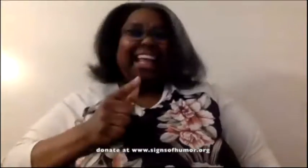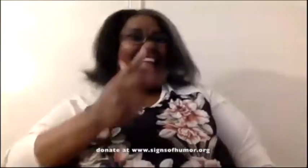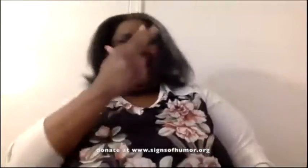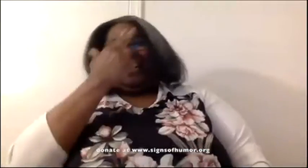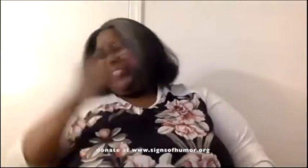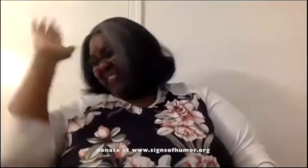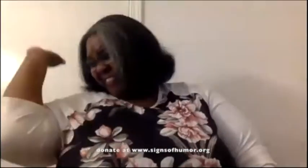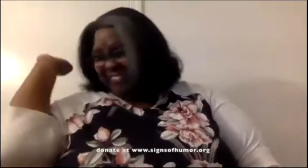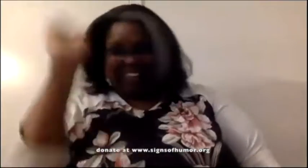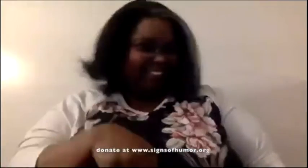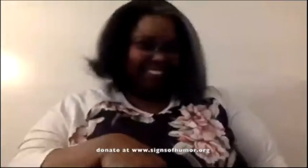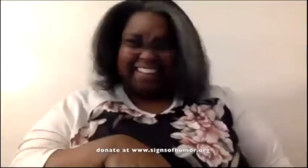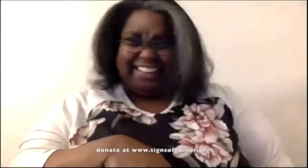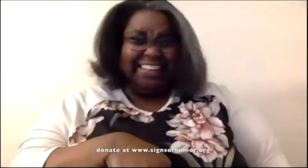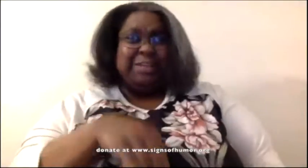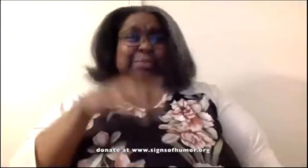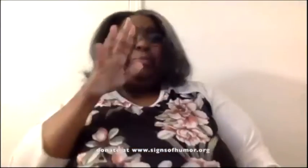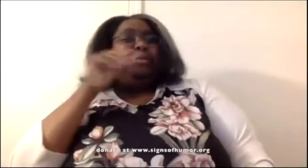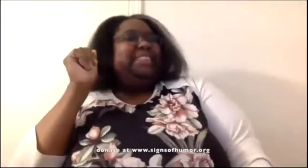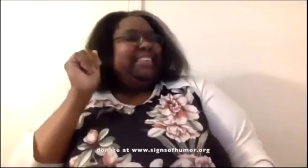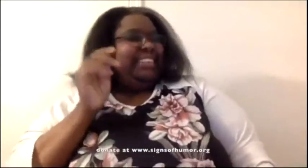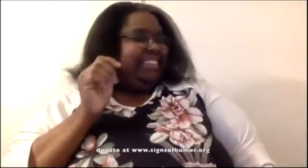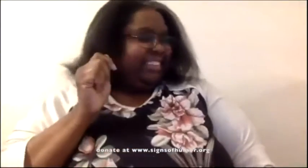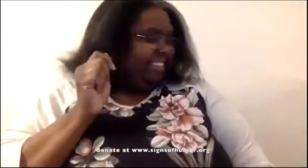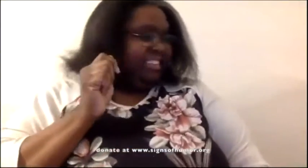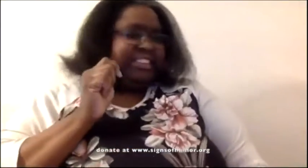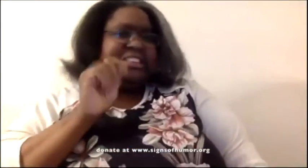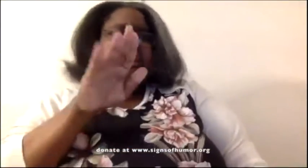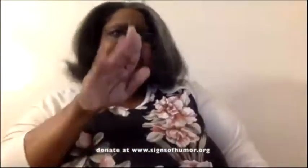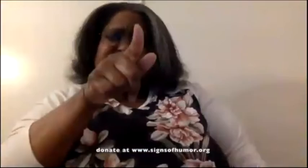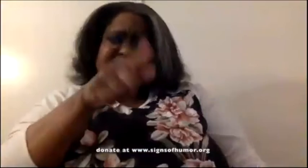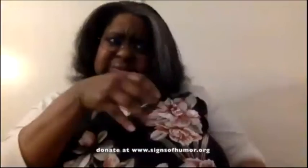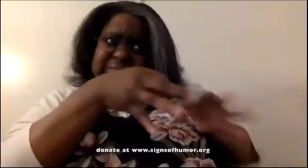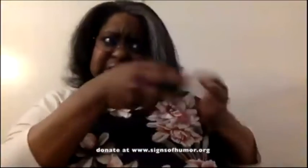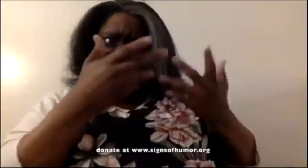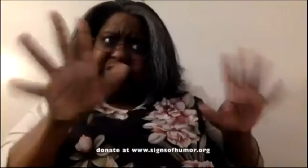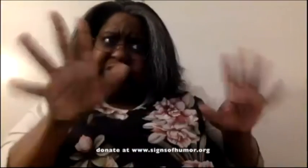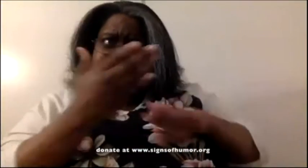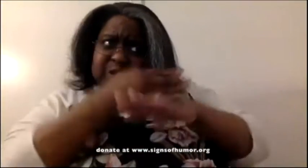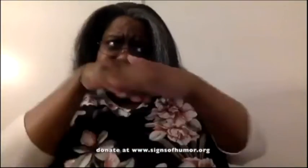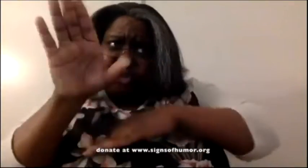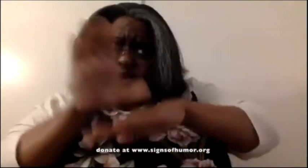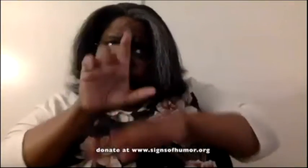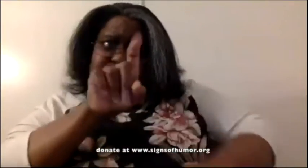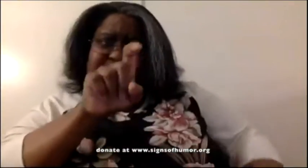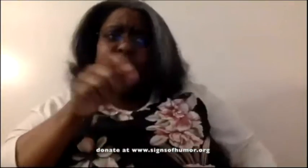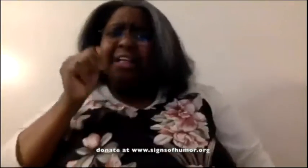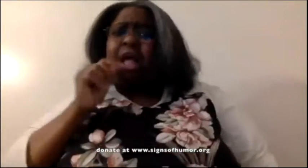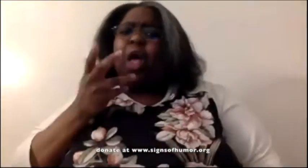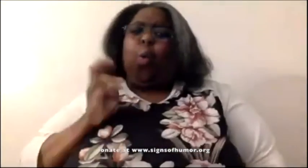happy. Yeah, she wasn't happy at all. Auntie's thinking, well, it just. And so